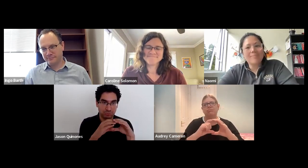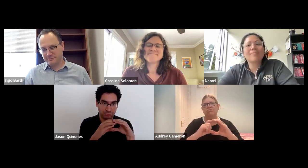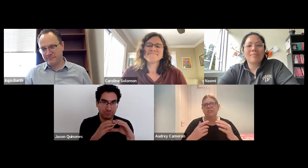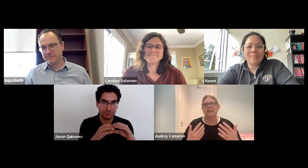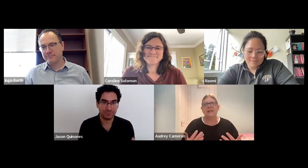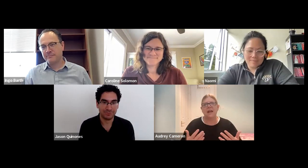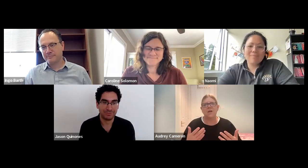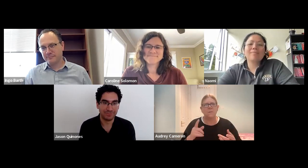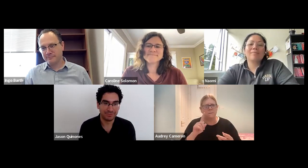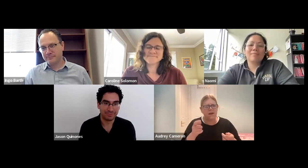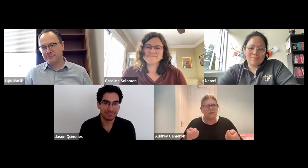Okay, that's how you signed it.